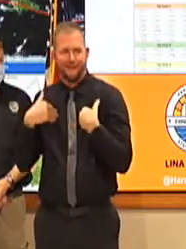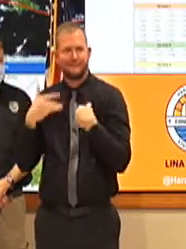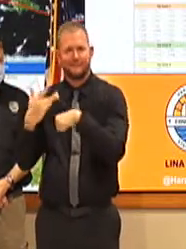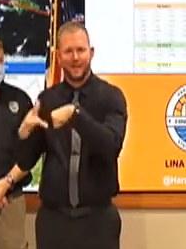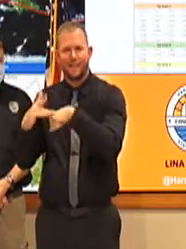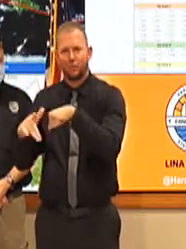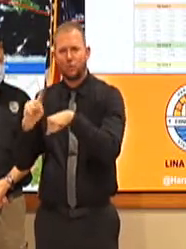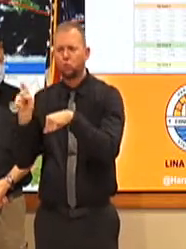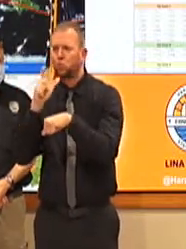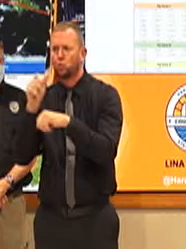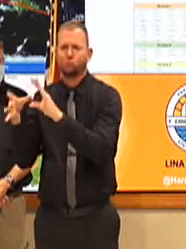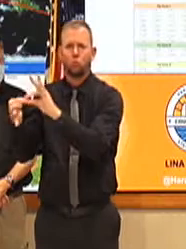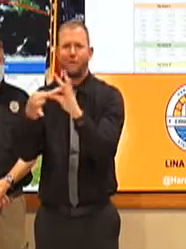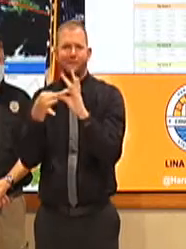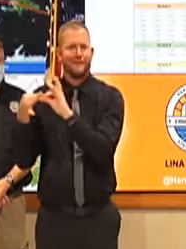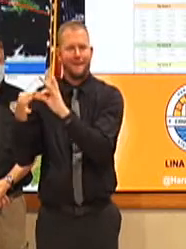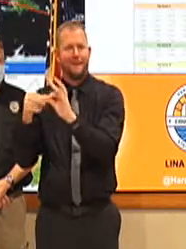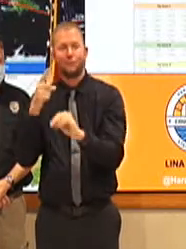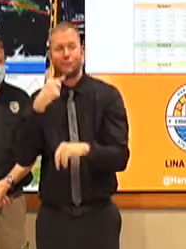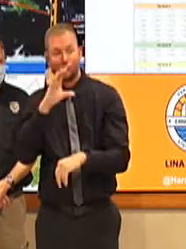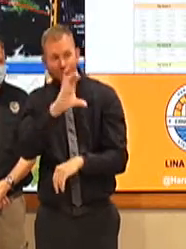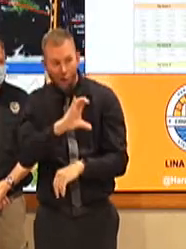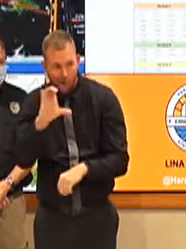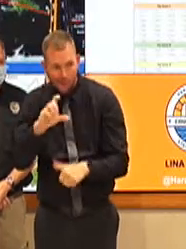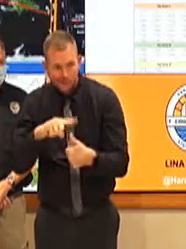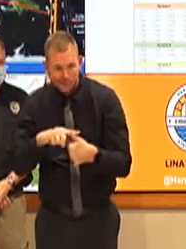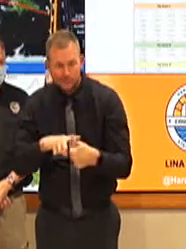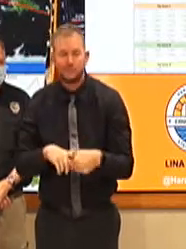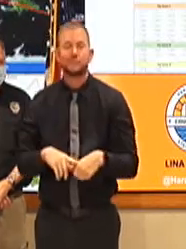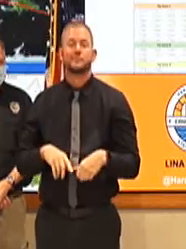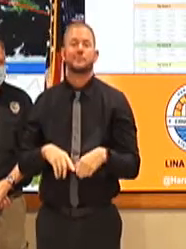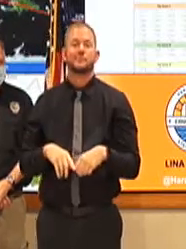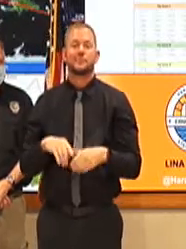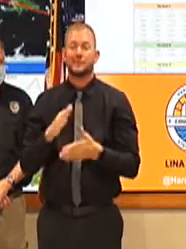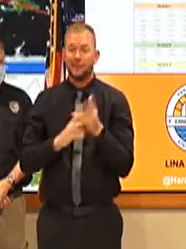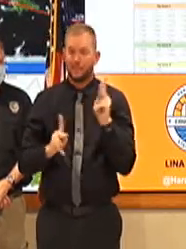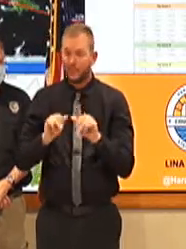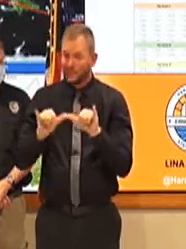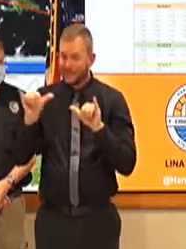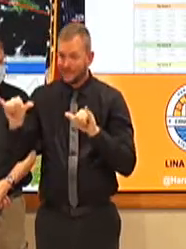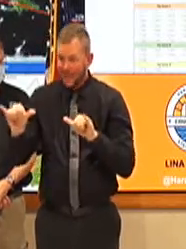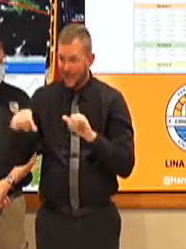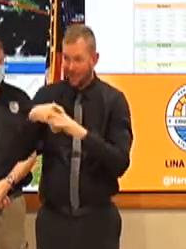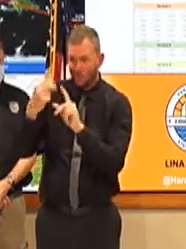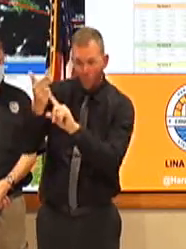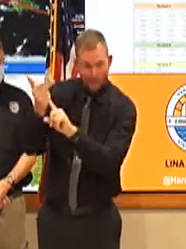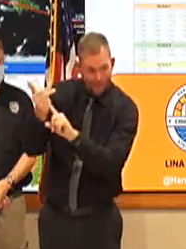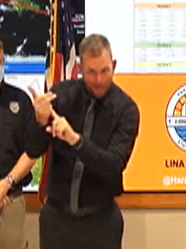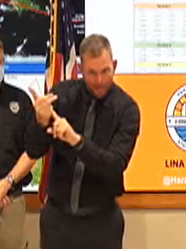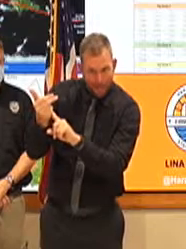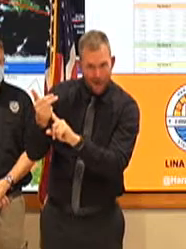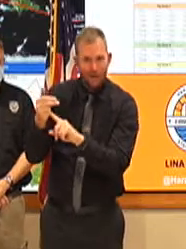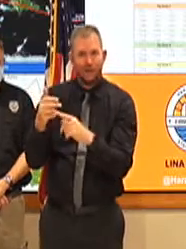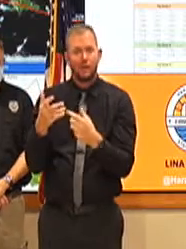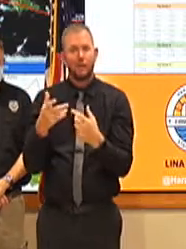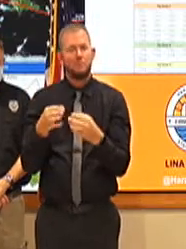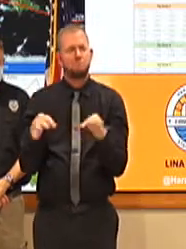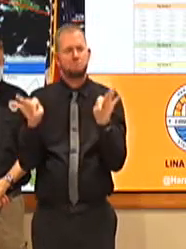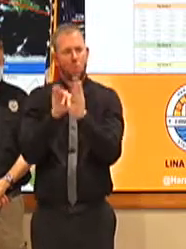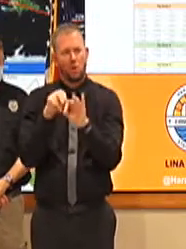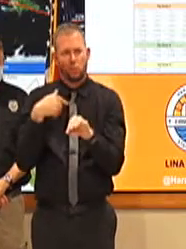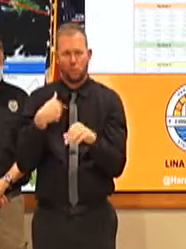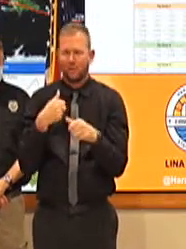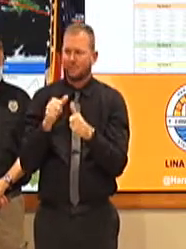Red Cross. In some cases, people may be directed to a hotel because we want to keep people social distance. And we're simply just